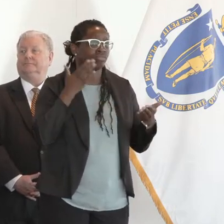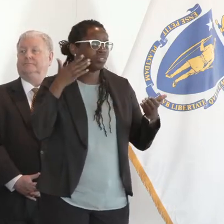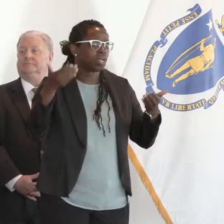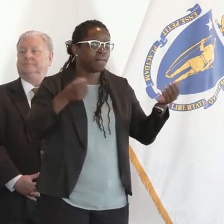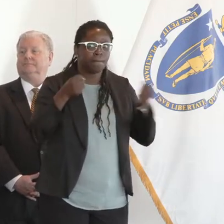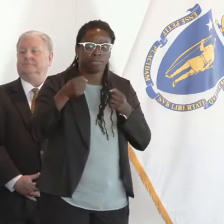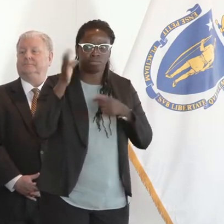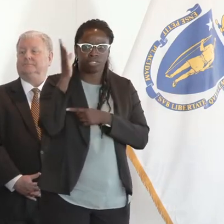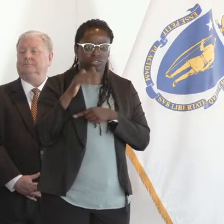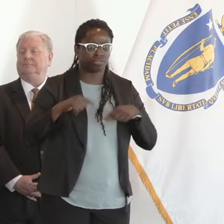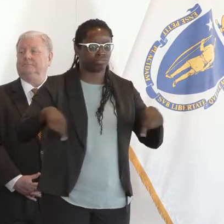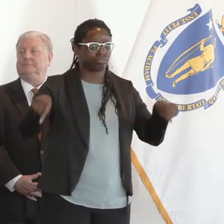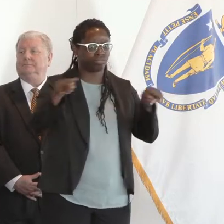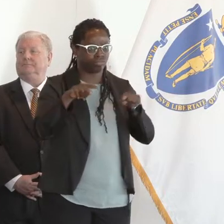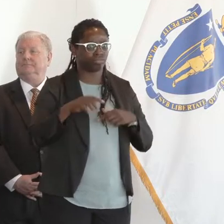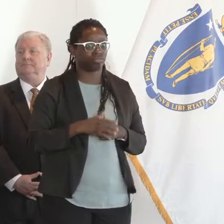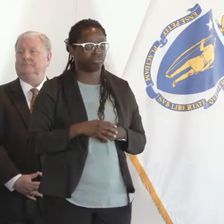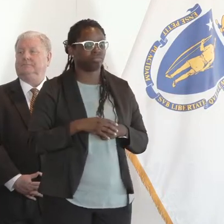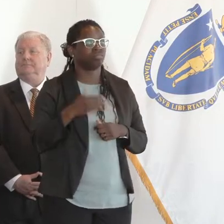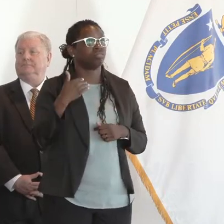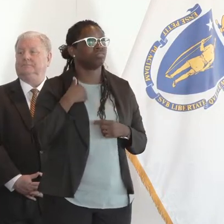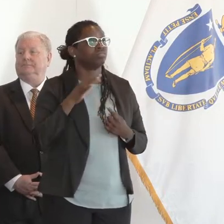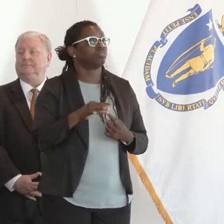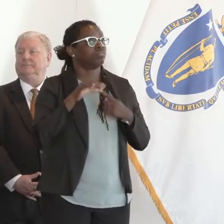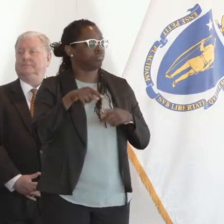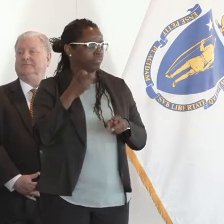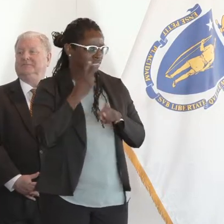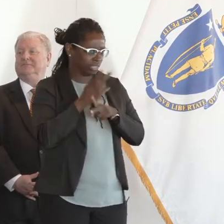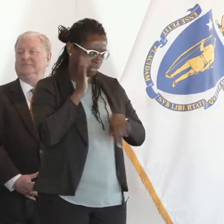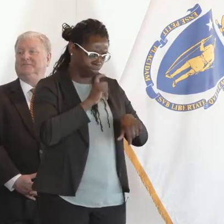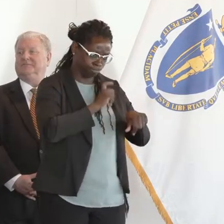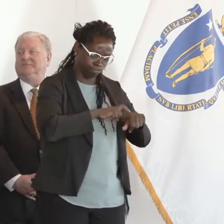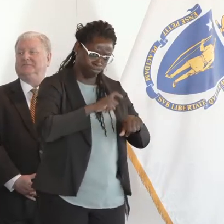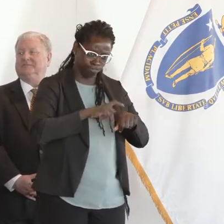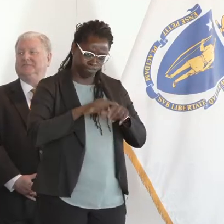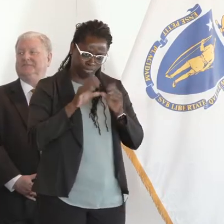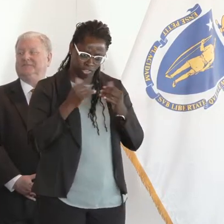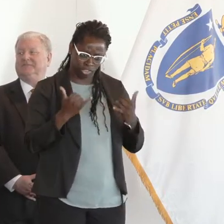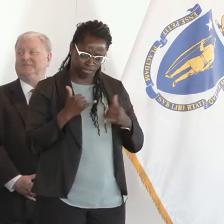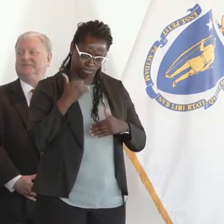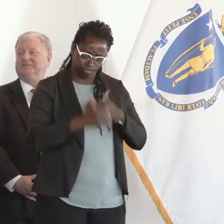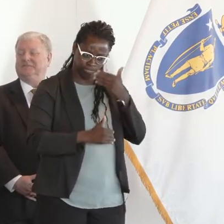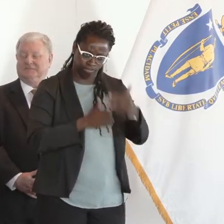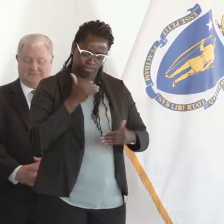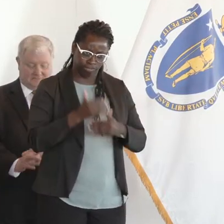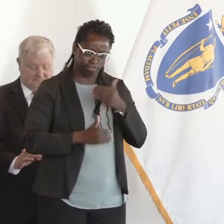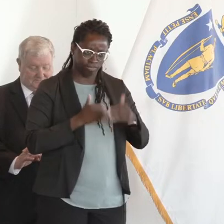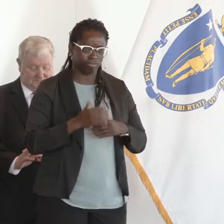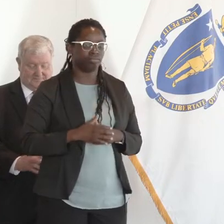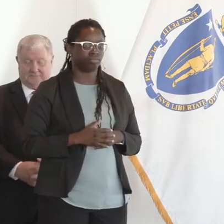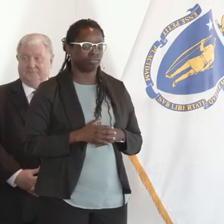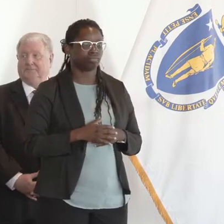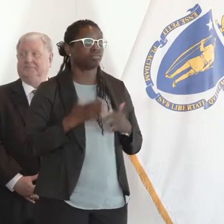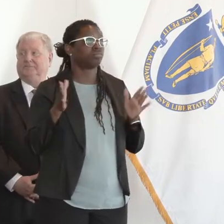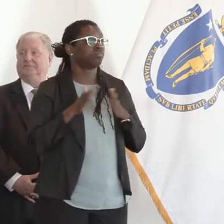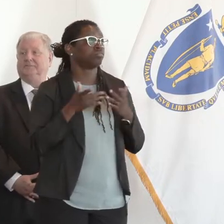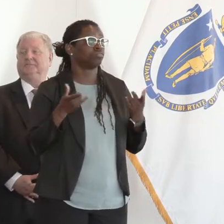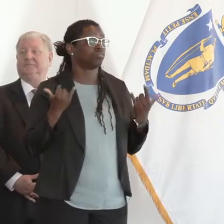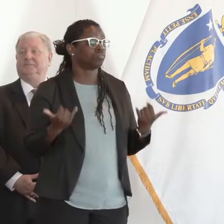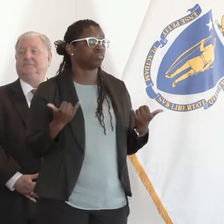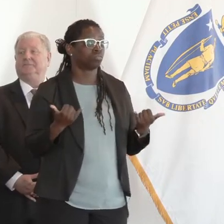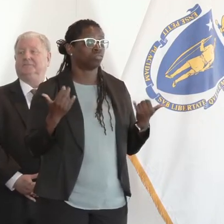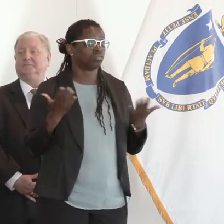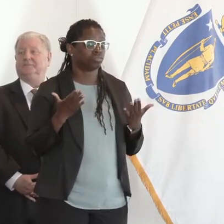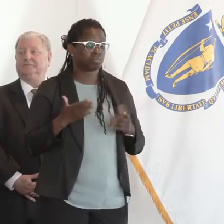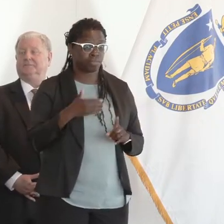now have the dubious distinction of trying to keep us on time for the rest of the day. So at this point, I would ask that if the members of the press